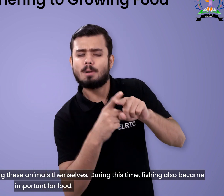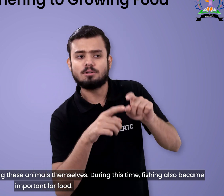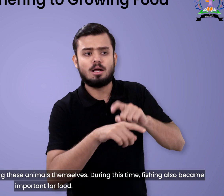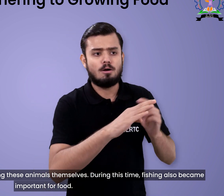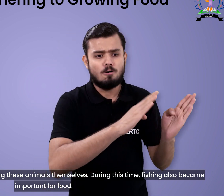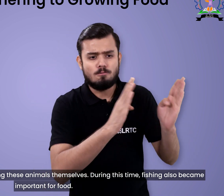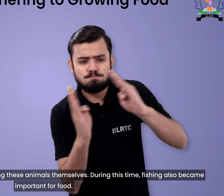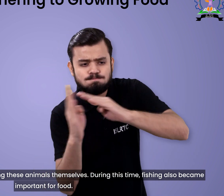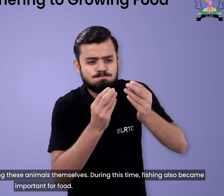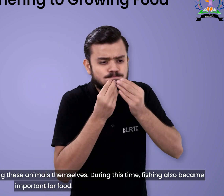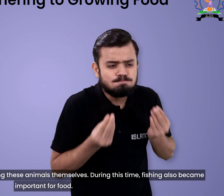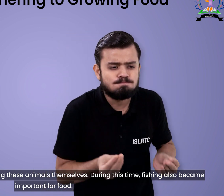for food.